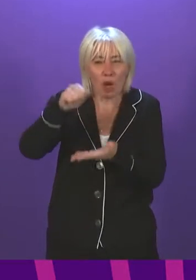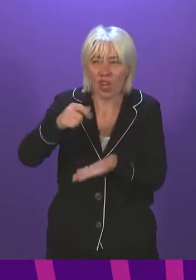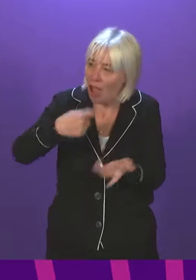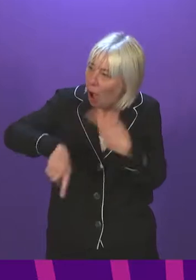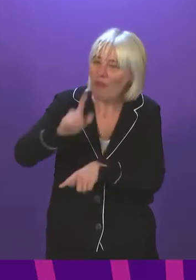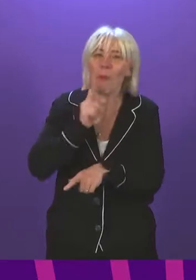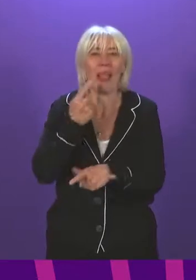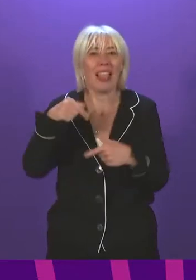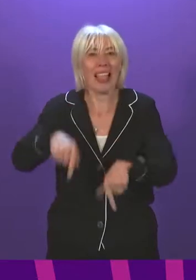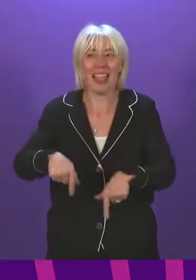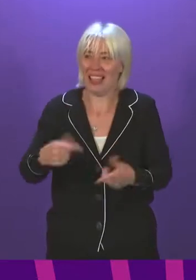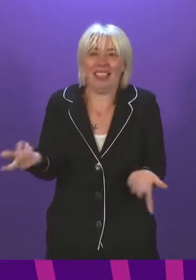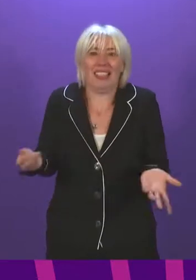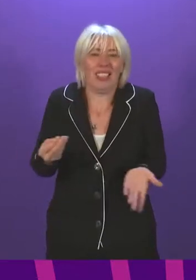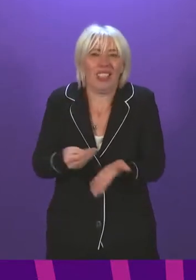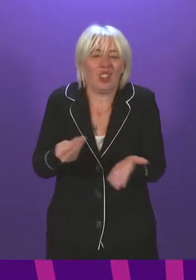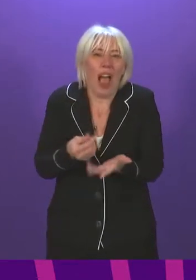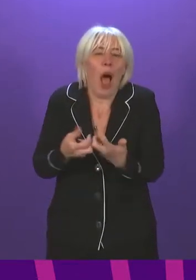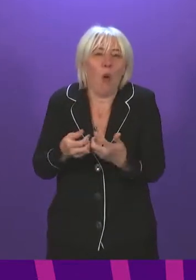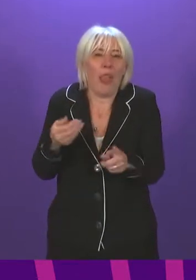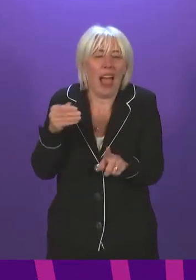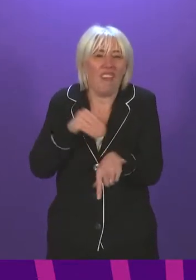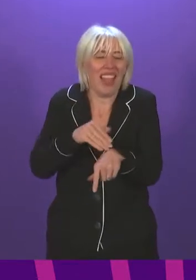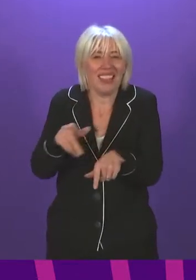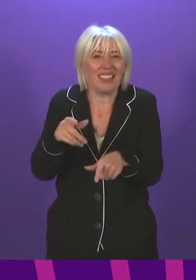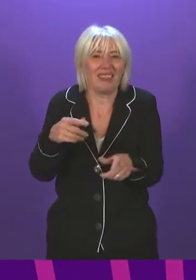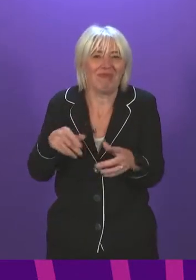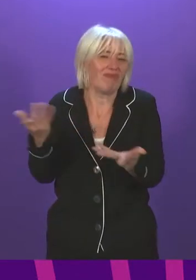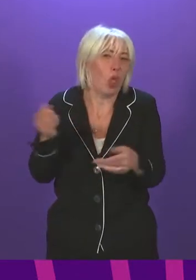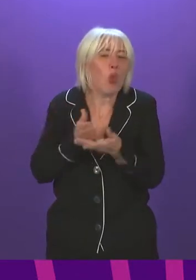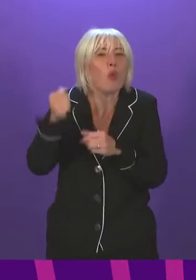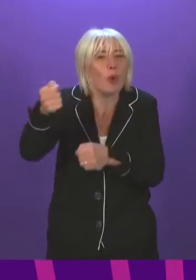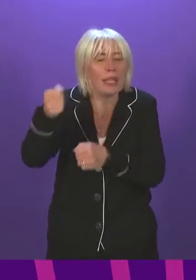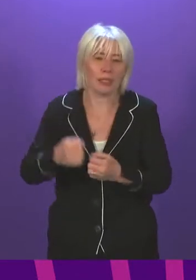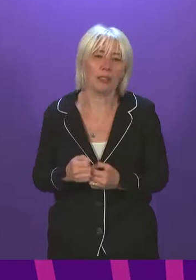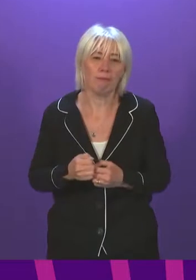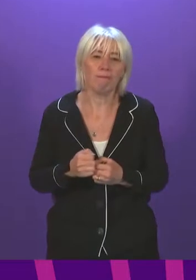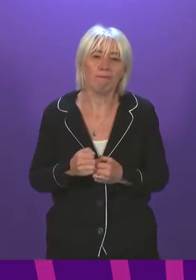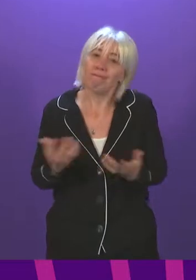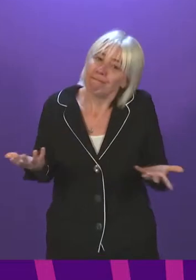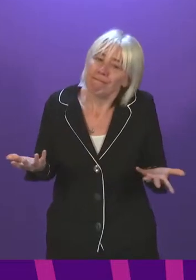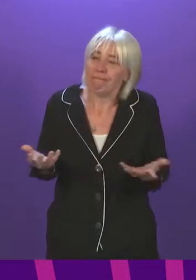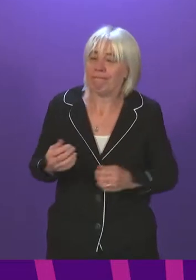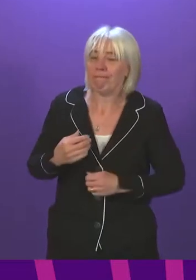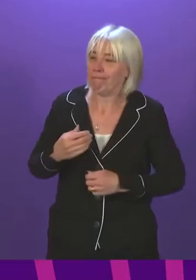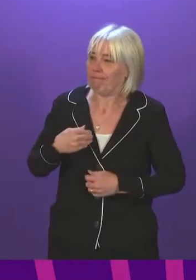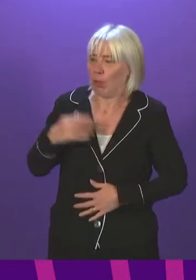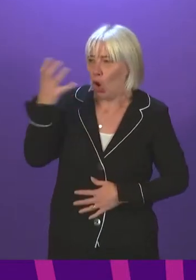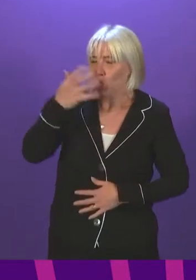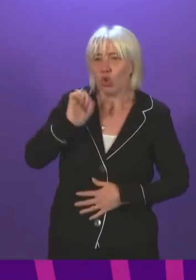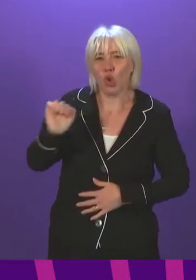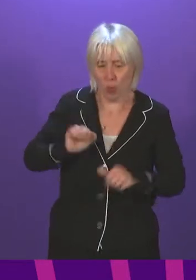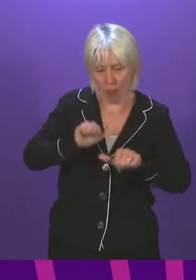are available to us. Yeah. Thank you. Further supplementary, Gillian Mackay. I also have concerns about how this process has been